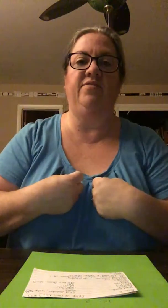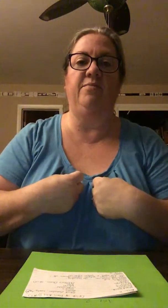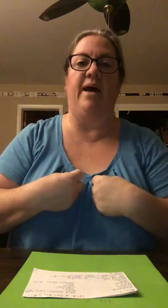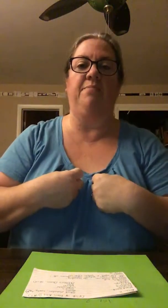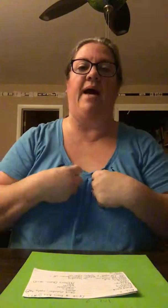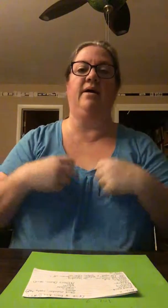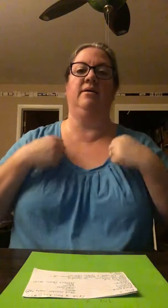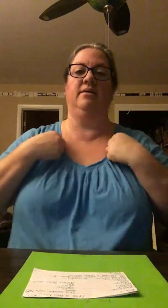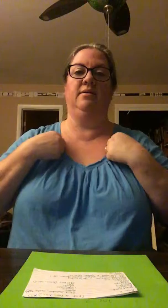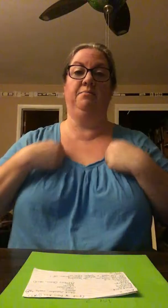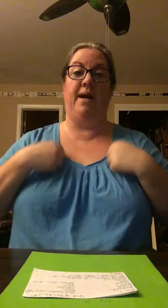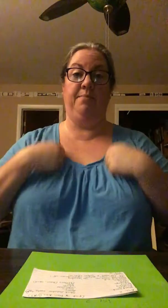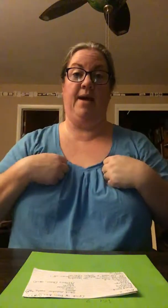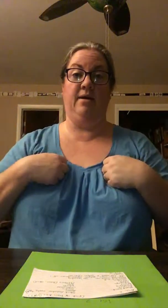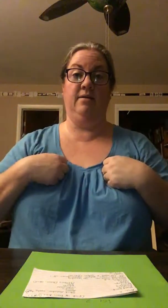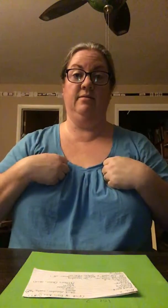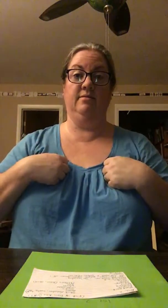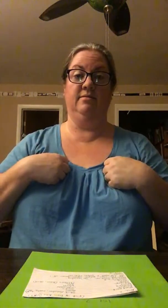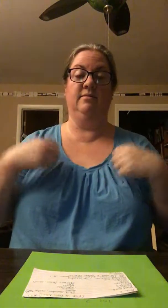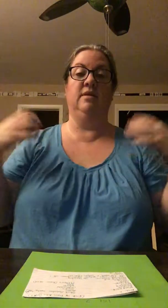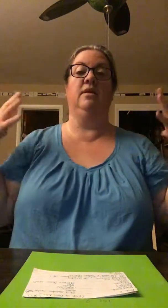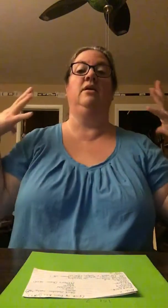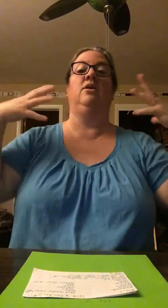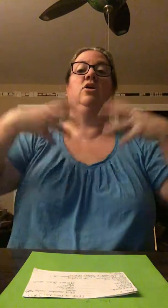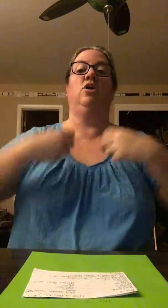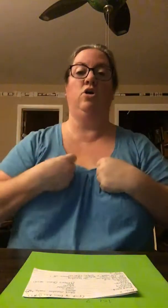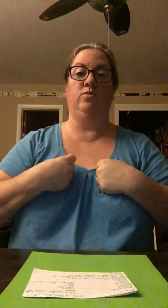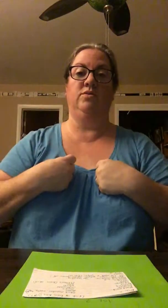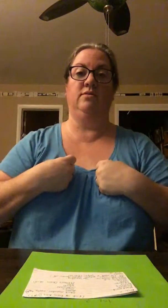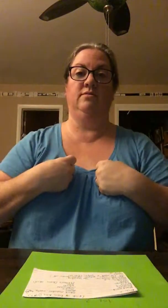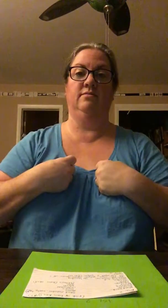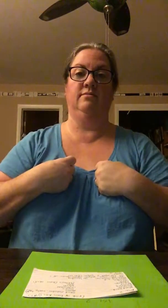from backpack? Backpack. Coat.